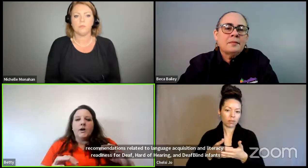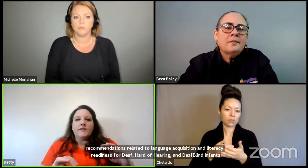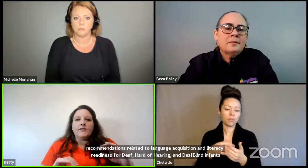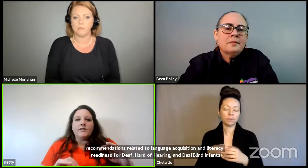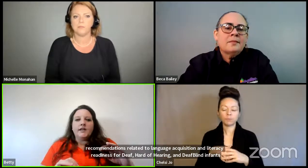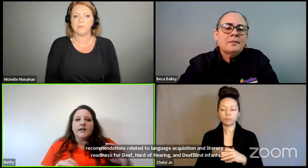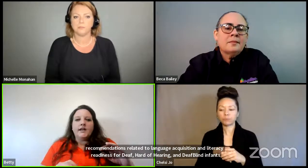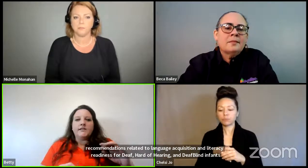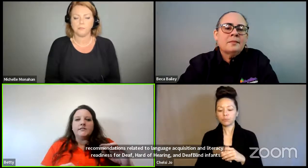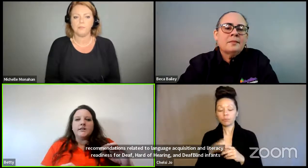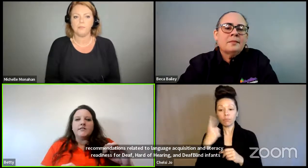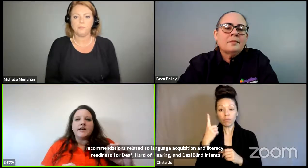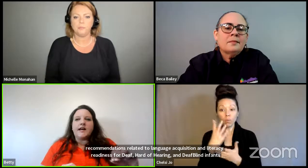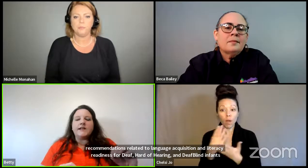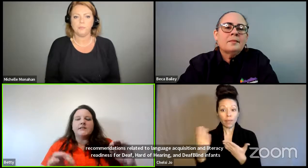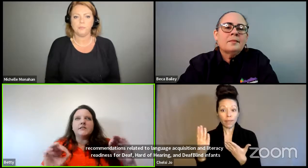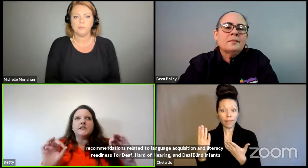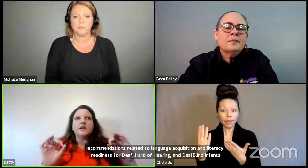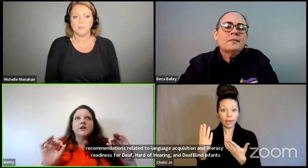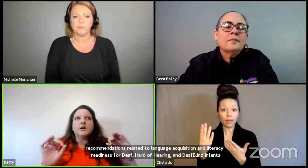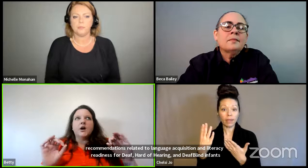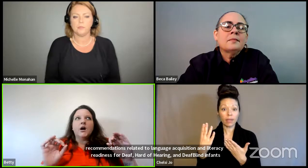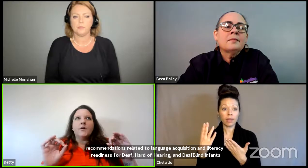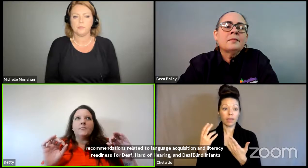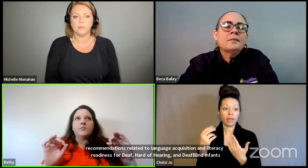so one of the things that